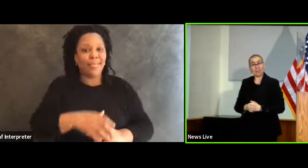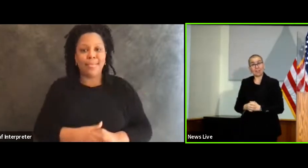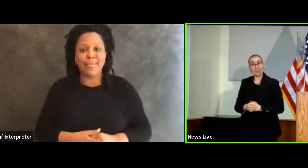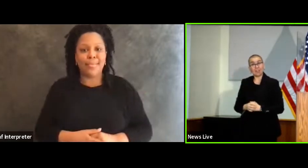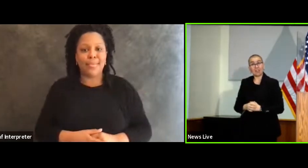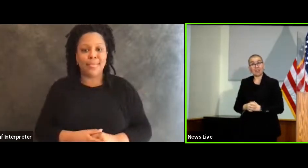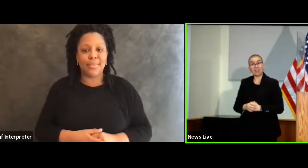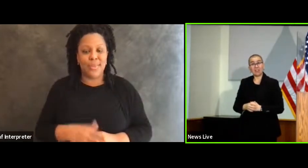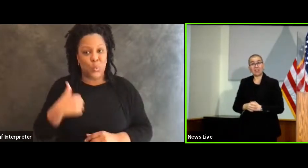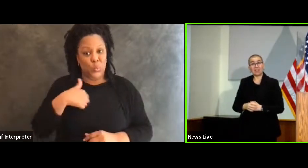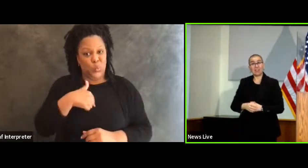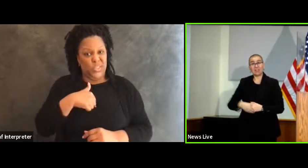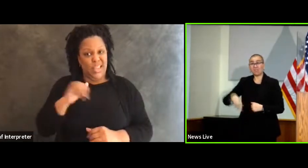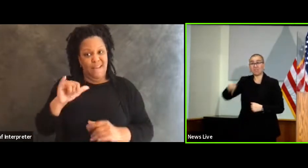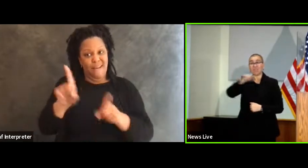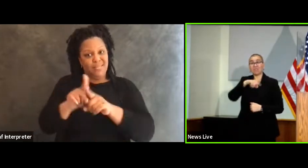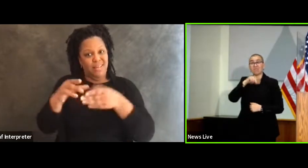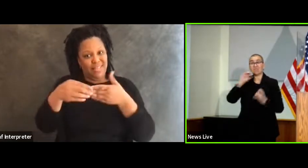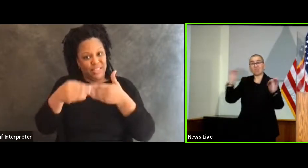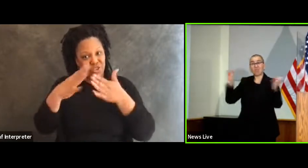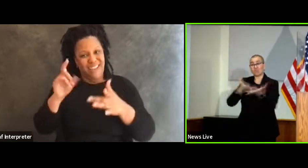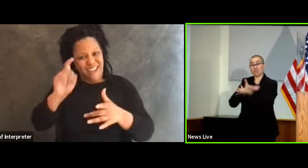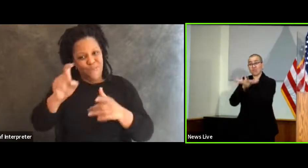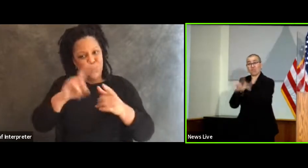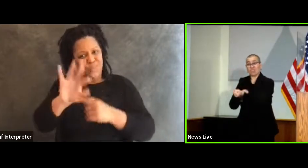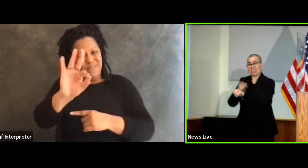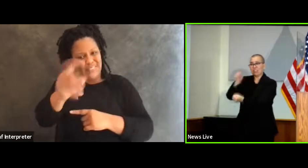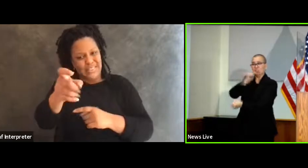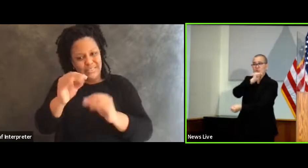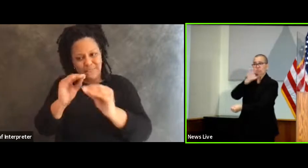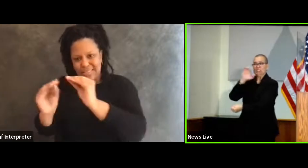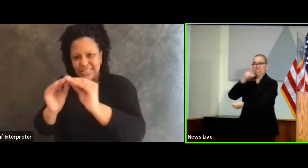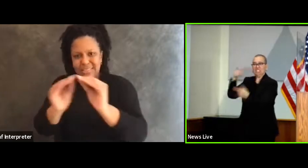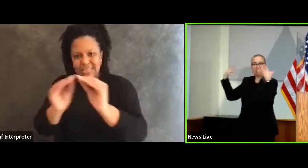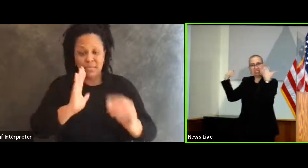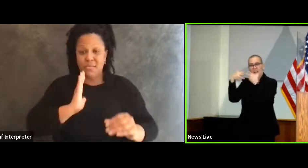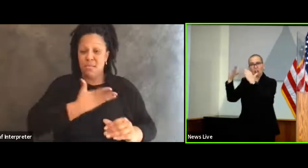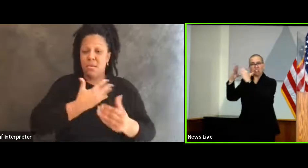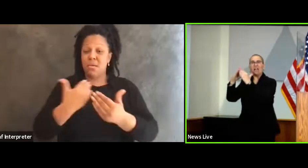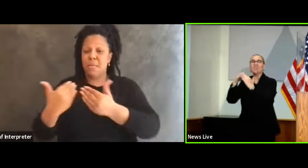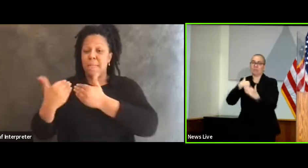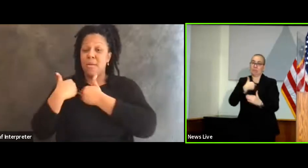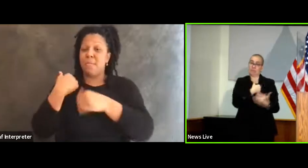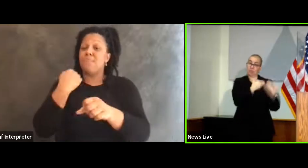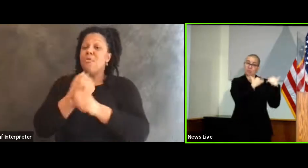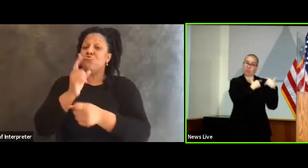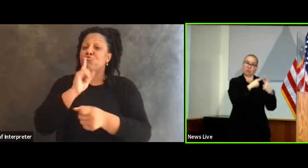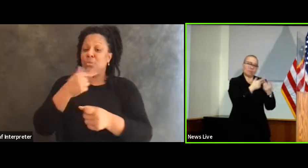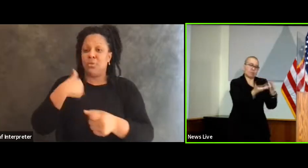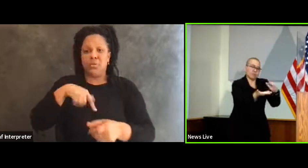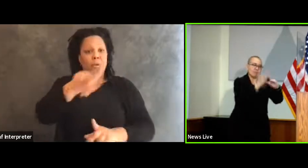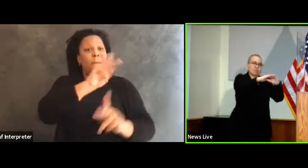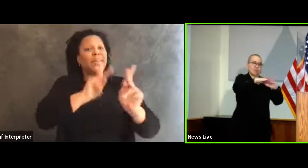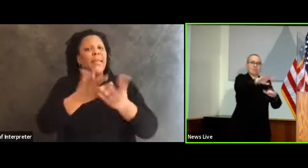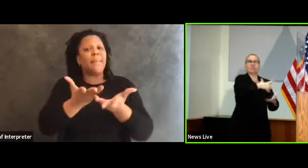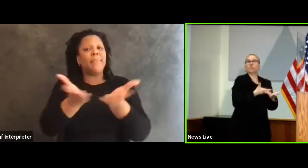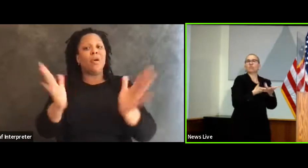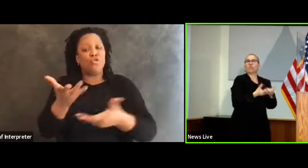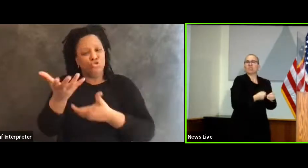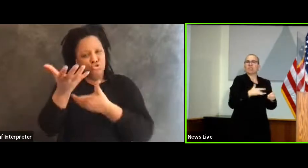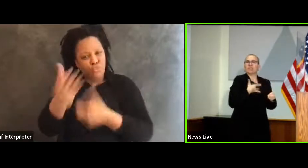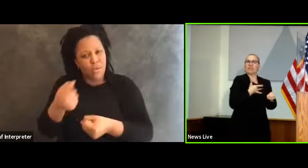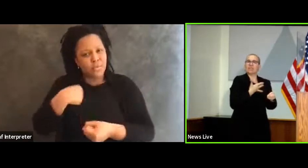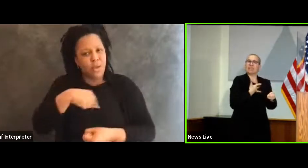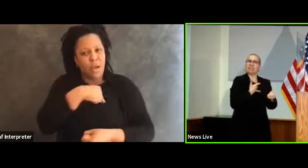is our responsibility to restore the people's trust. We do not restore trust and we do not provide justice